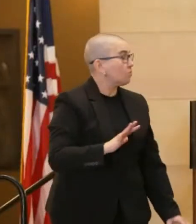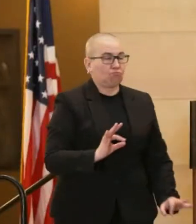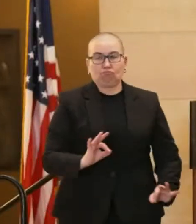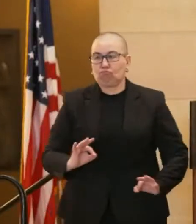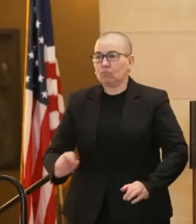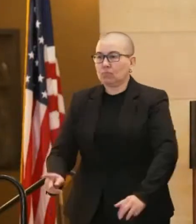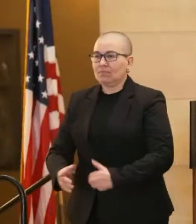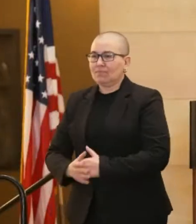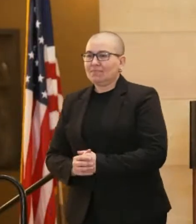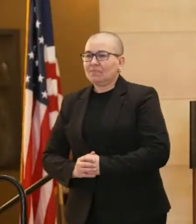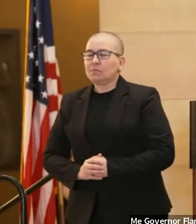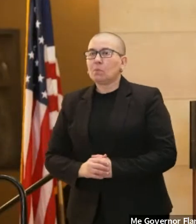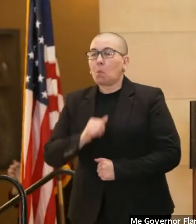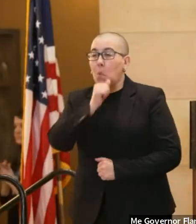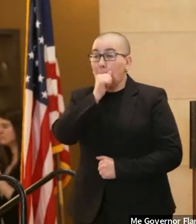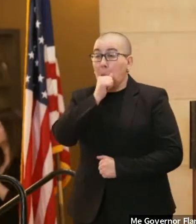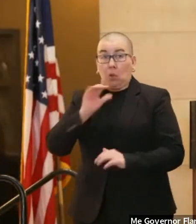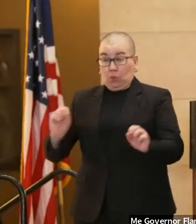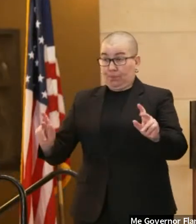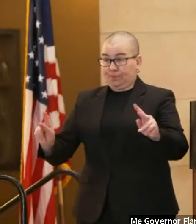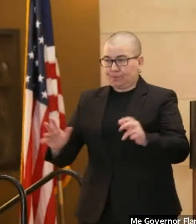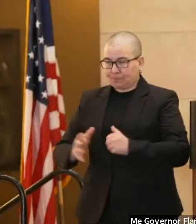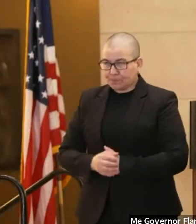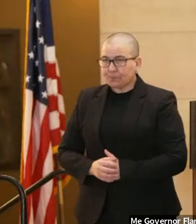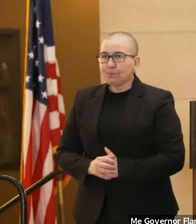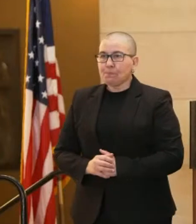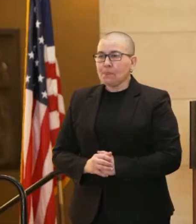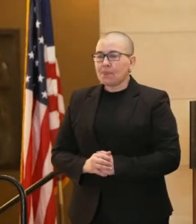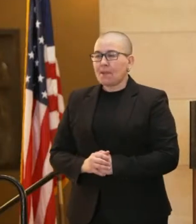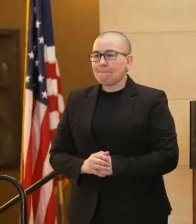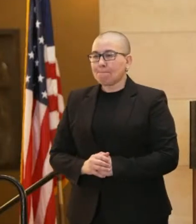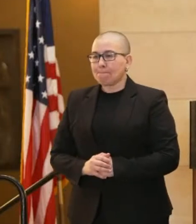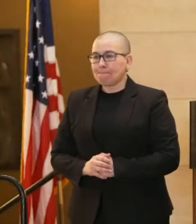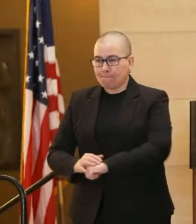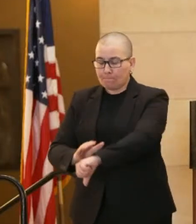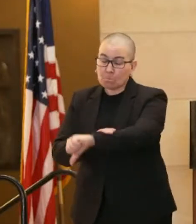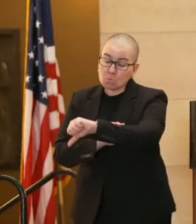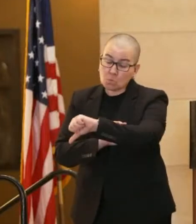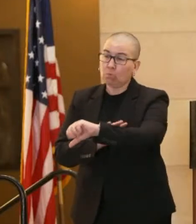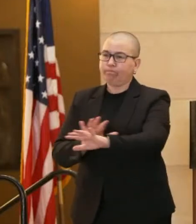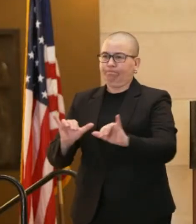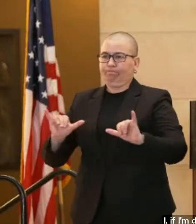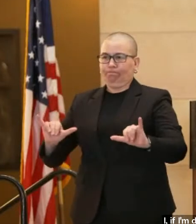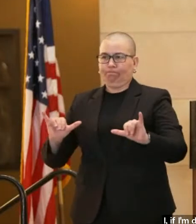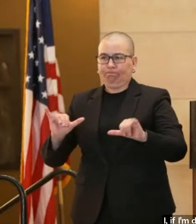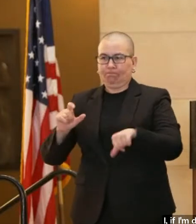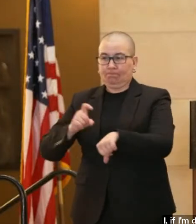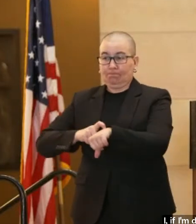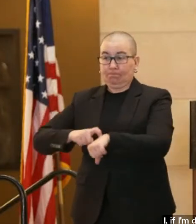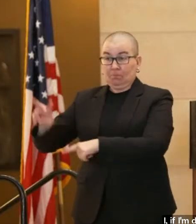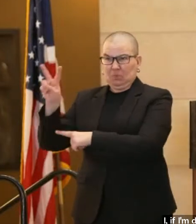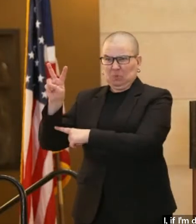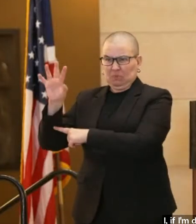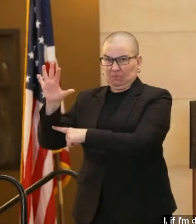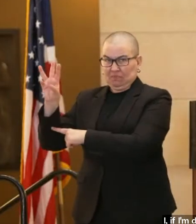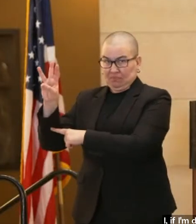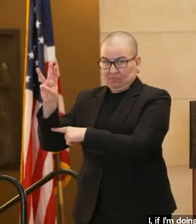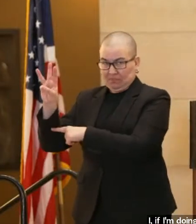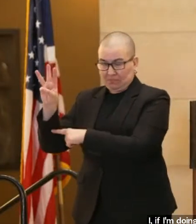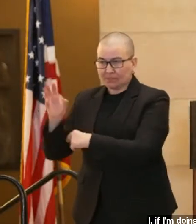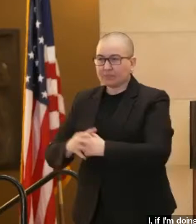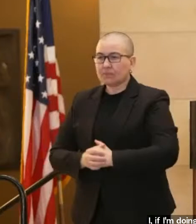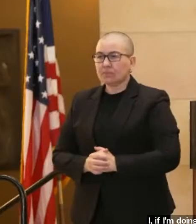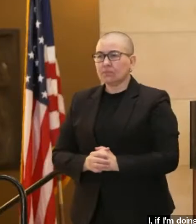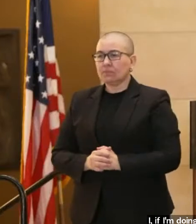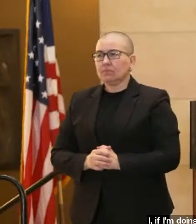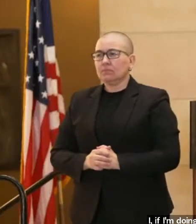Okay. Thank you. If I'm doing a time check, what are we at? 2:56. I just want to say thank you.